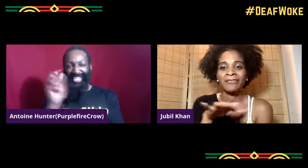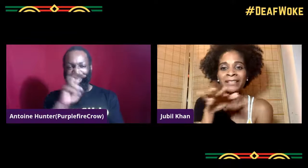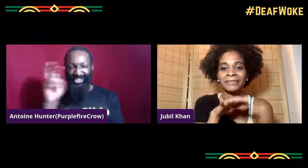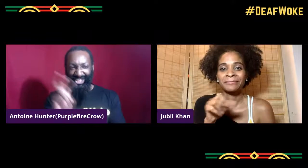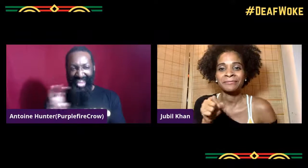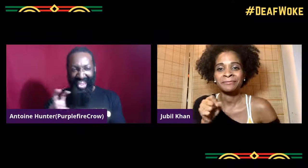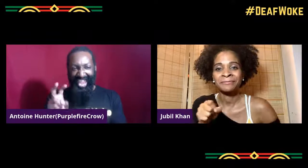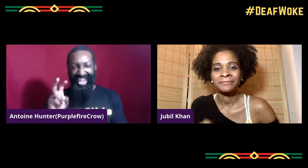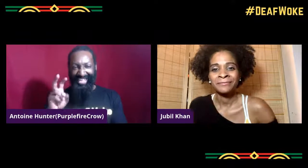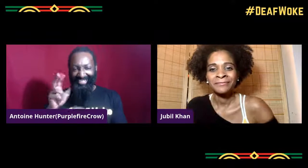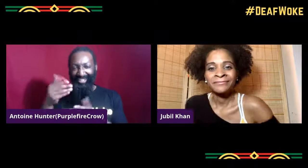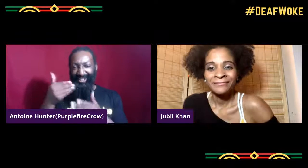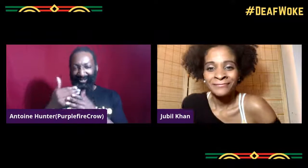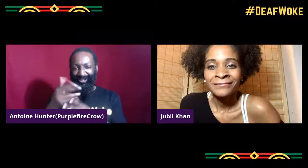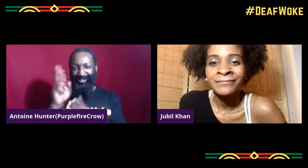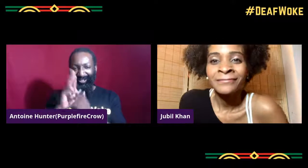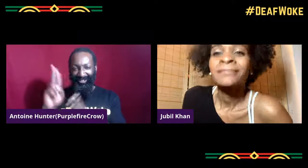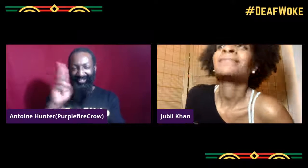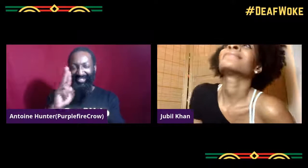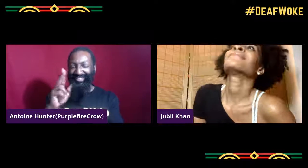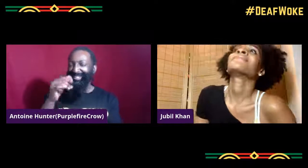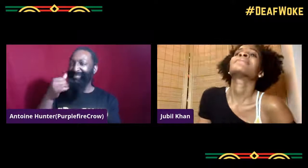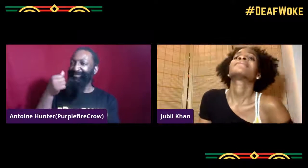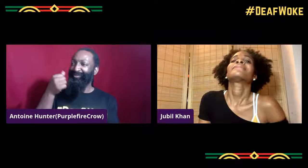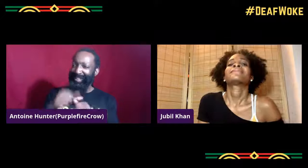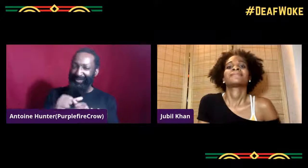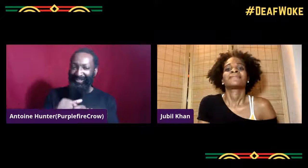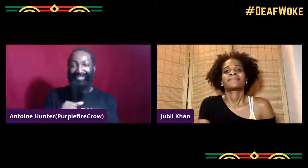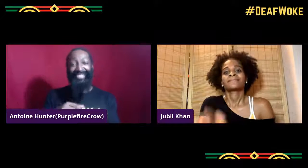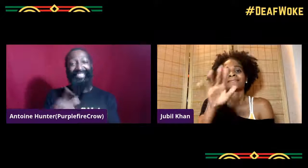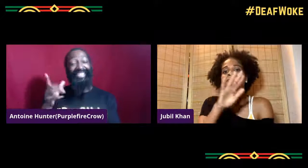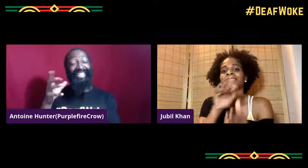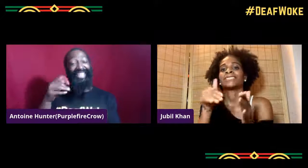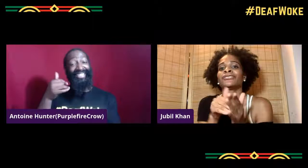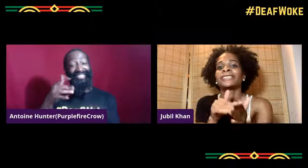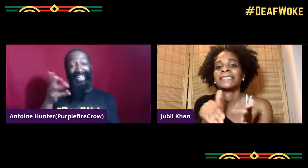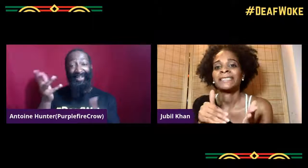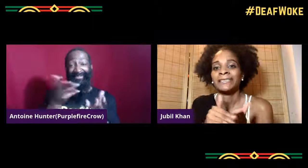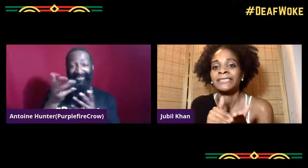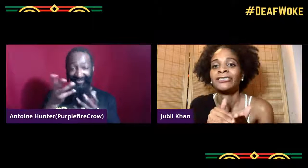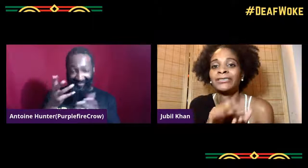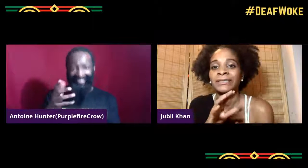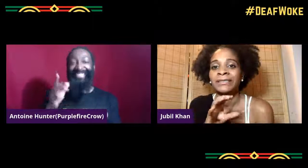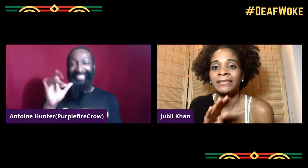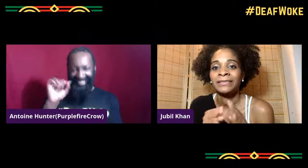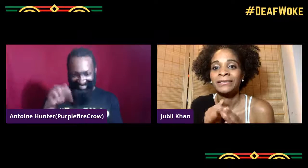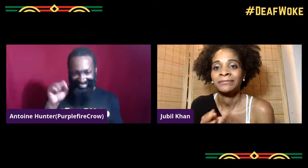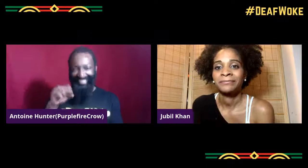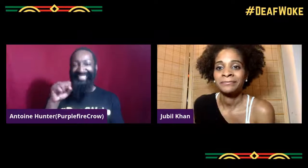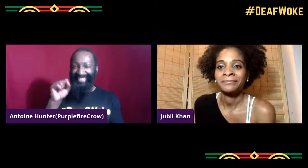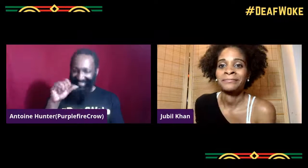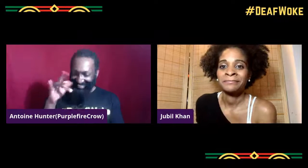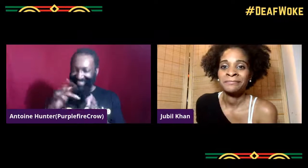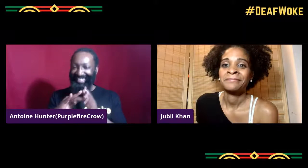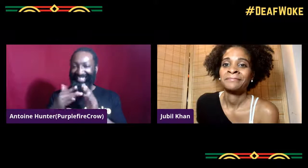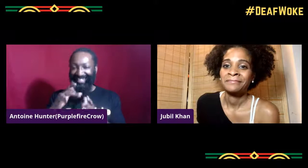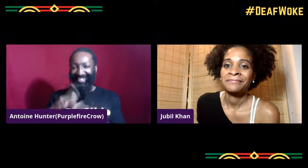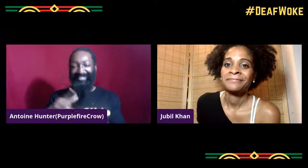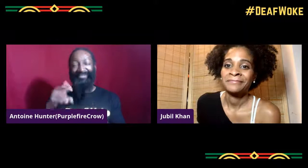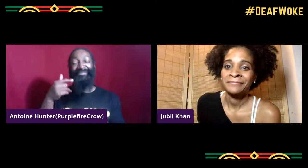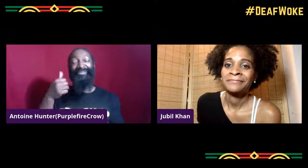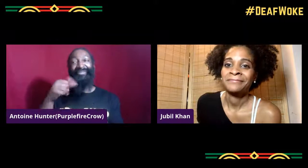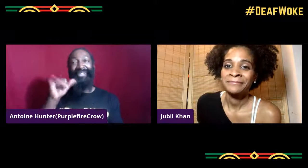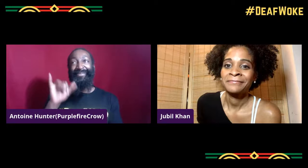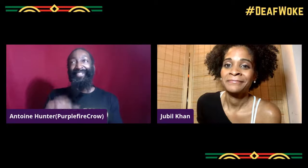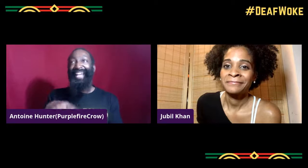Broadway House, or was it Jazz? Yeah, close to the Jazz University. Yeah, it was that center. It was